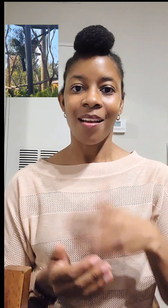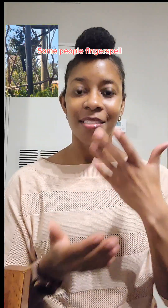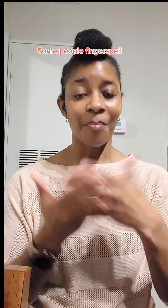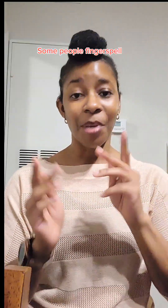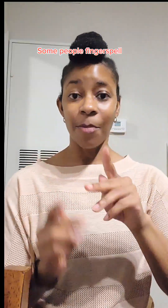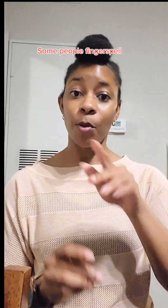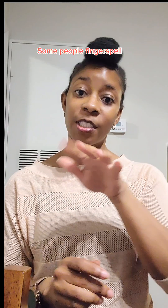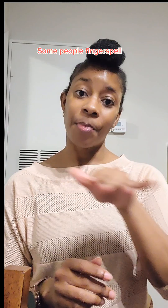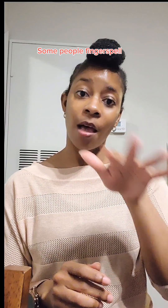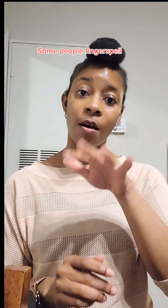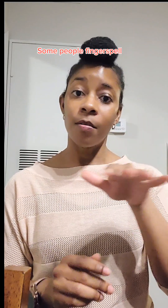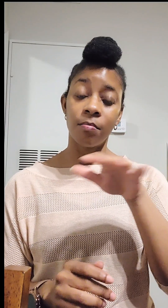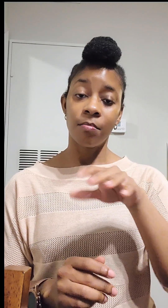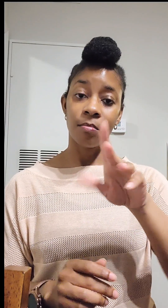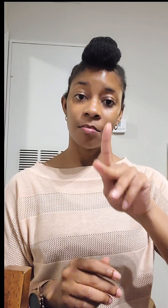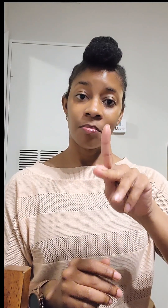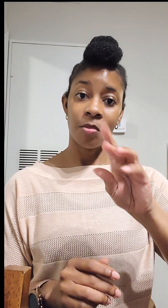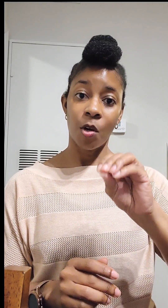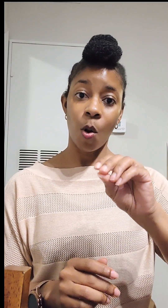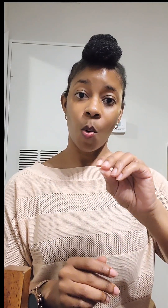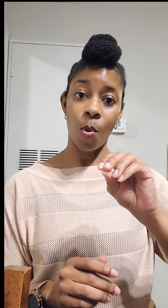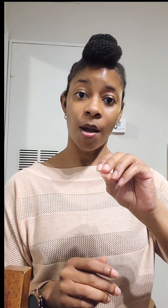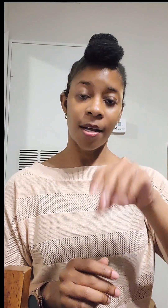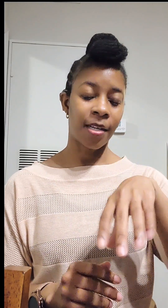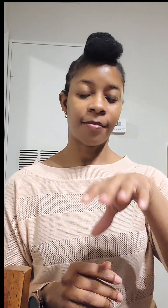Some people spell koala,